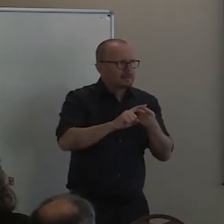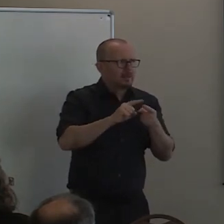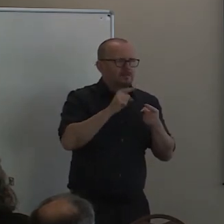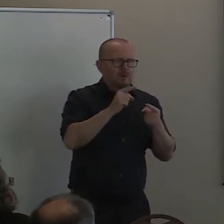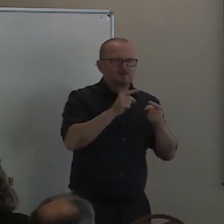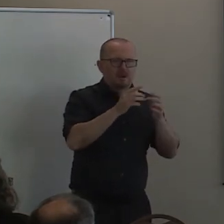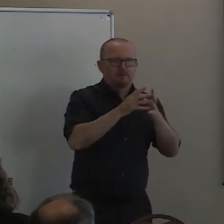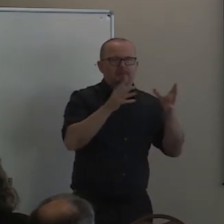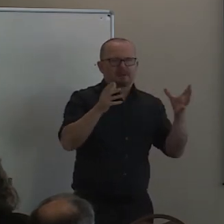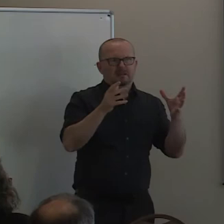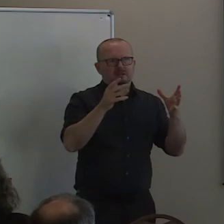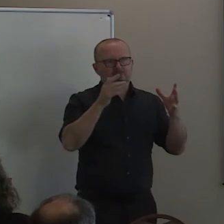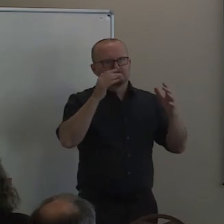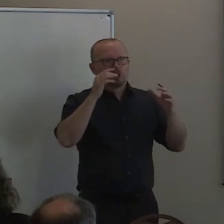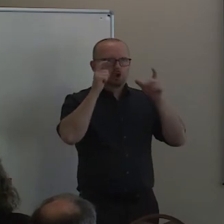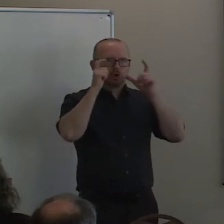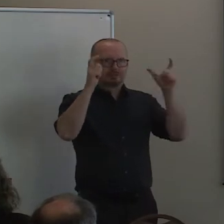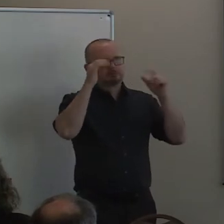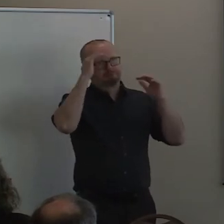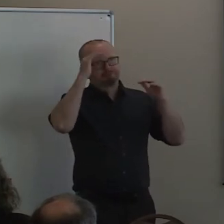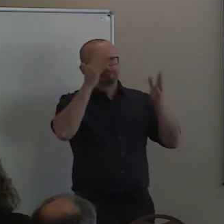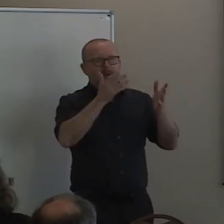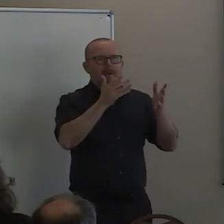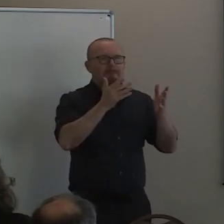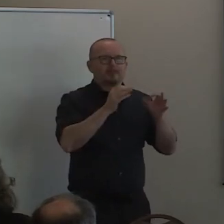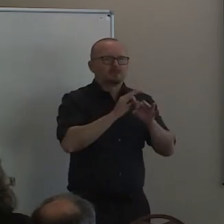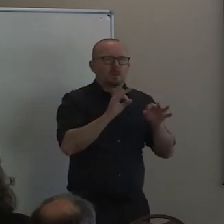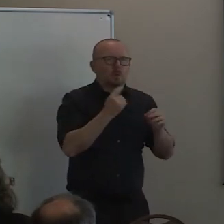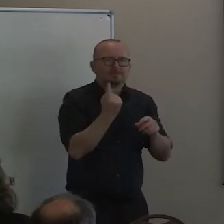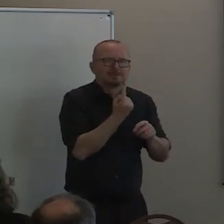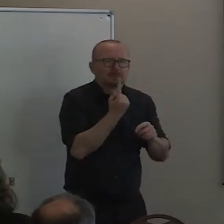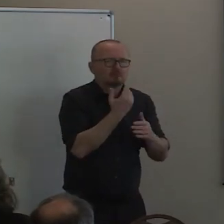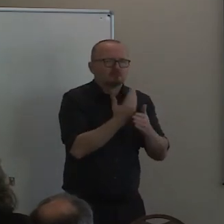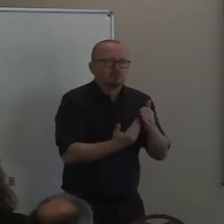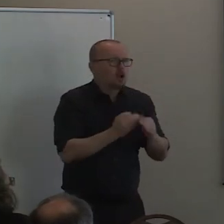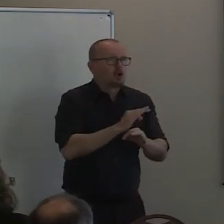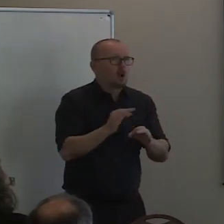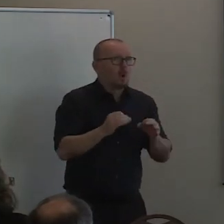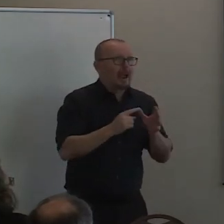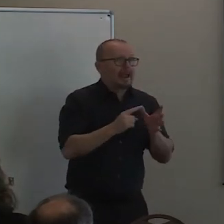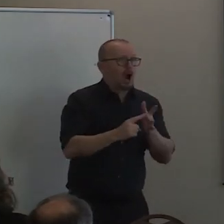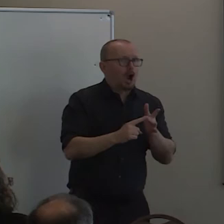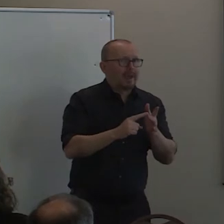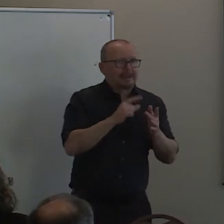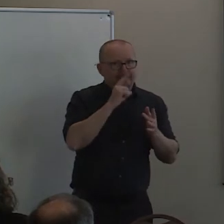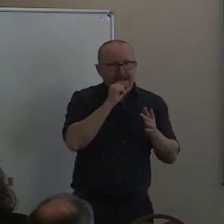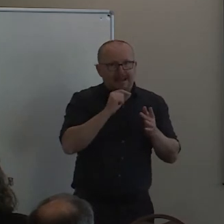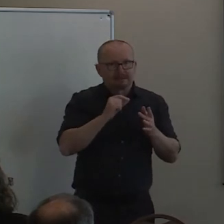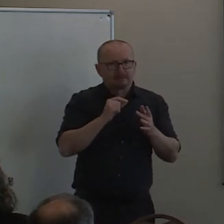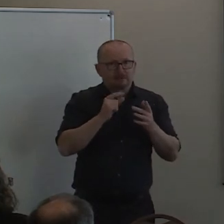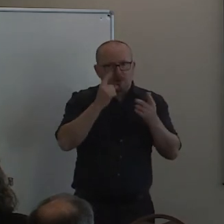but what we're seeing really is that there's no single story that can explain anything. No AI can compute everything. No